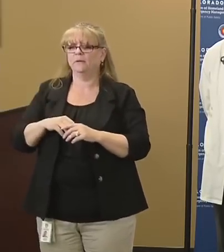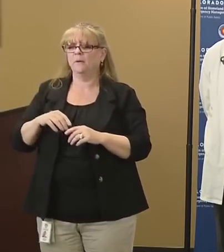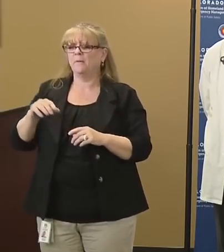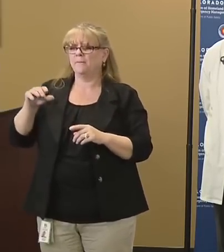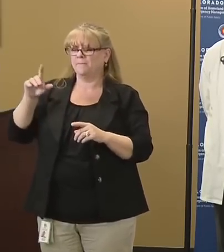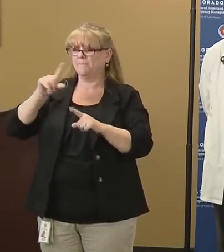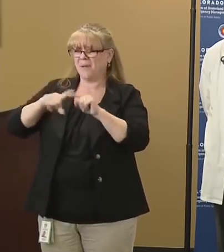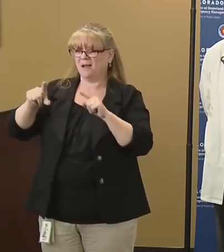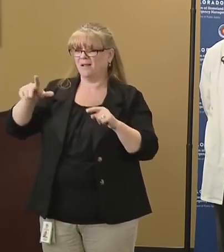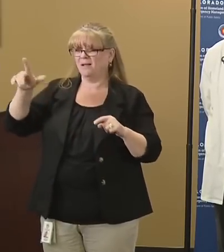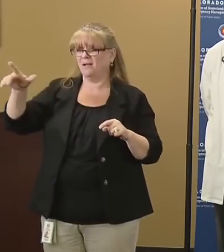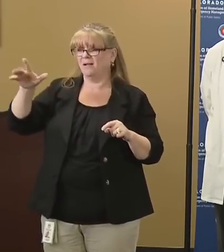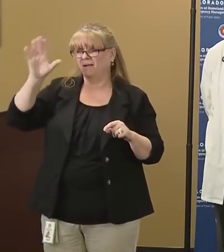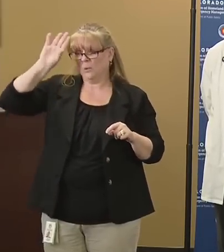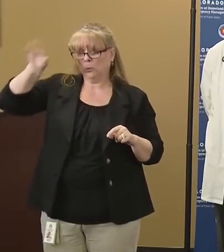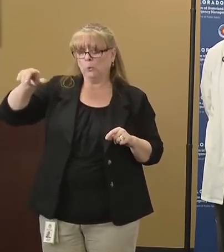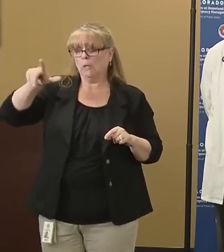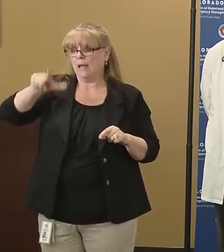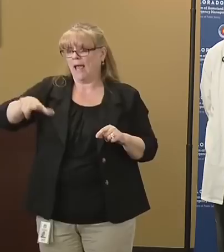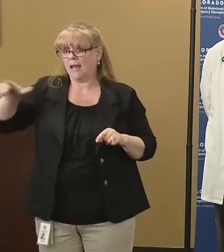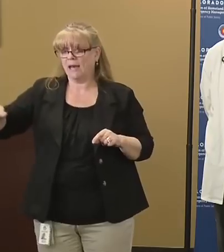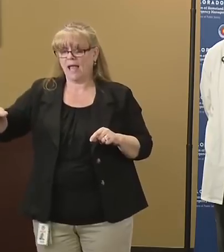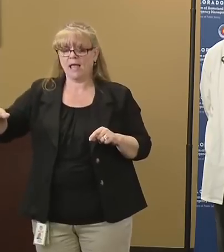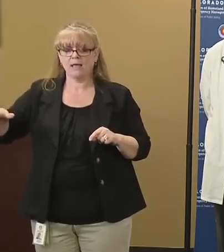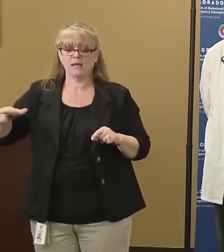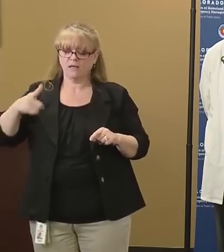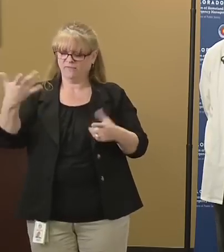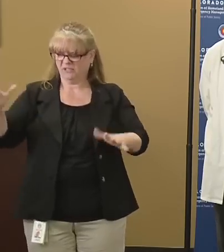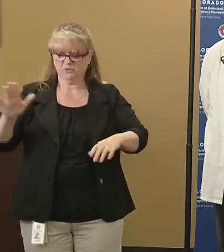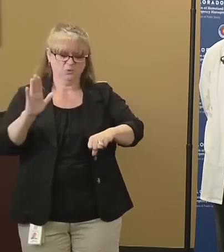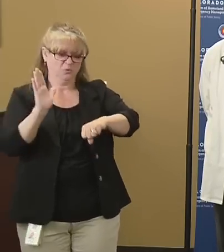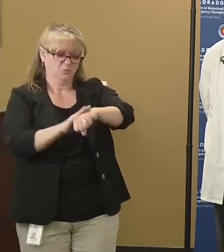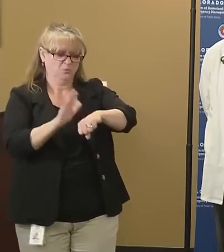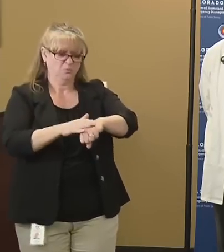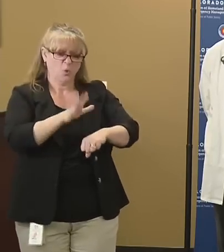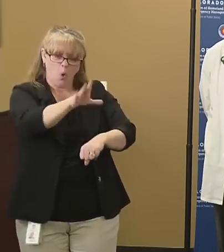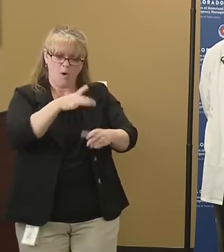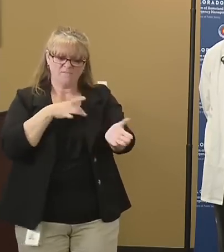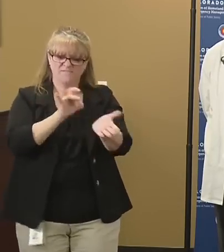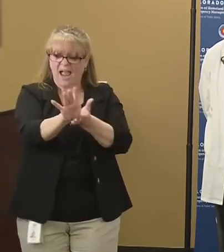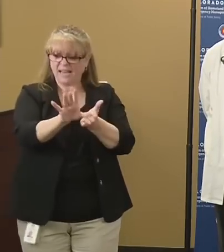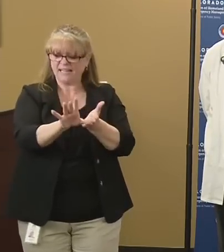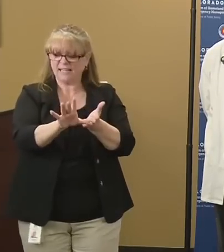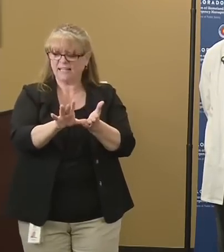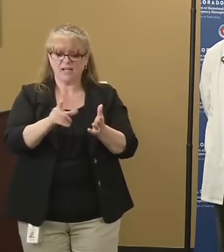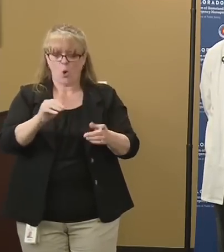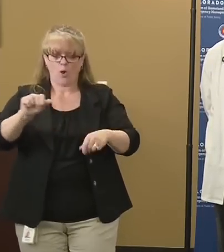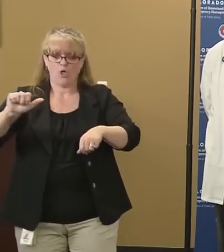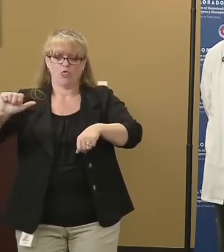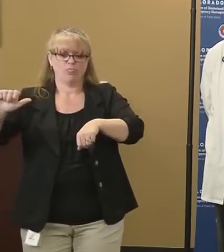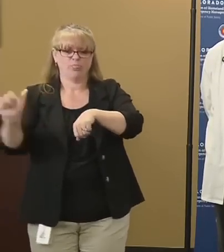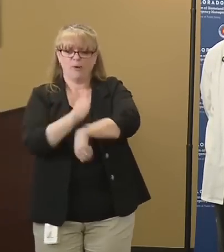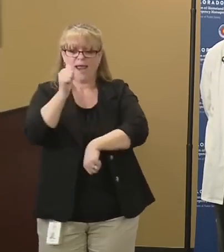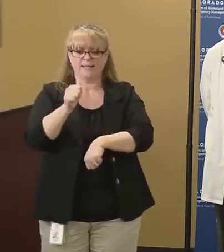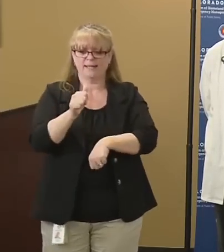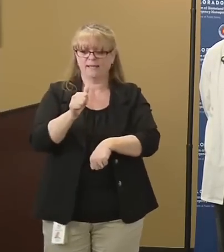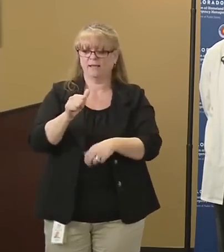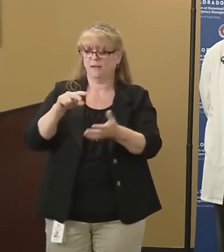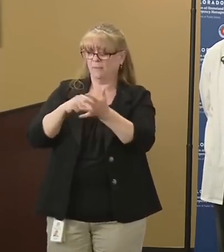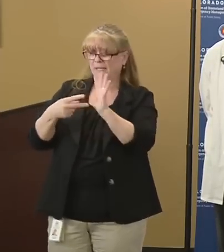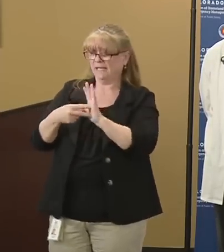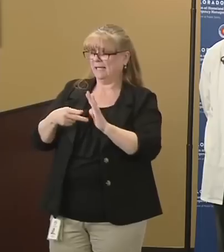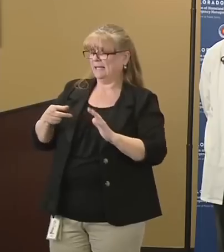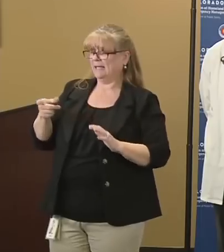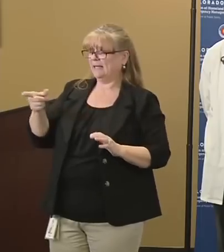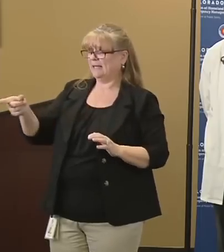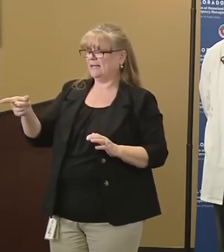they're telling you, I'm going to have you evicted, I'm going to have you evicted. That is generally a hollow threat right now. They're not likely to have any law enforcement agency actually enforce a conviction right